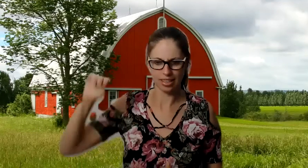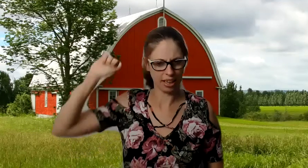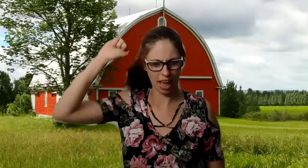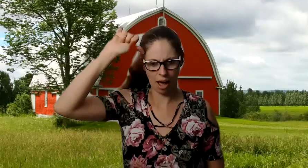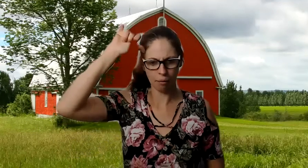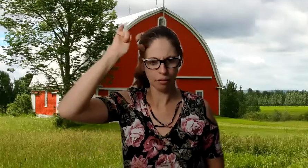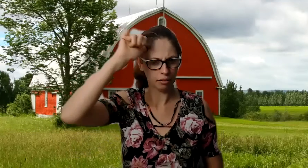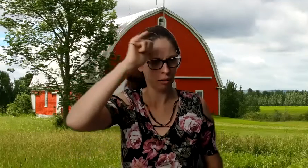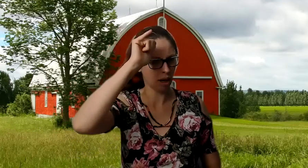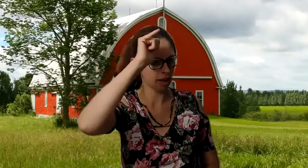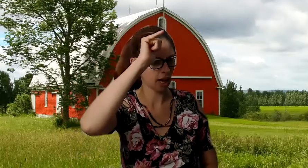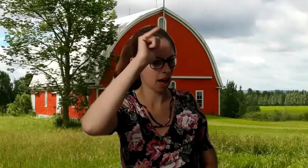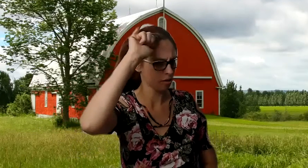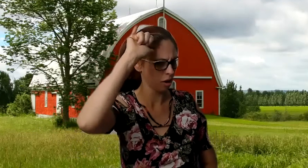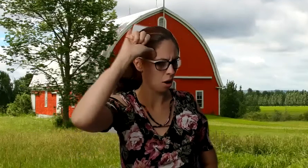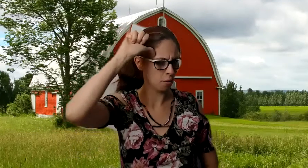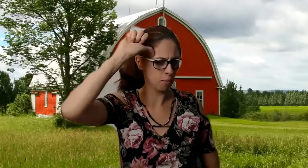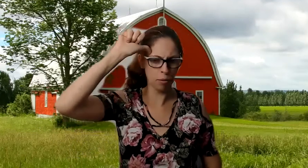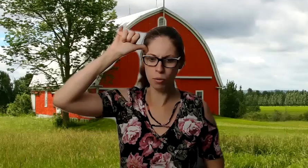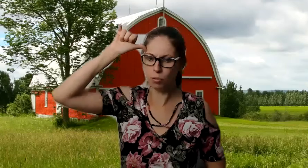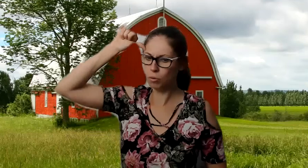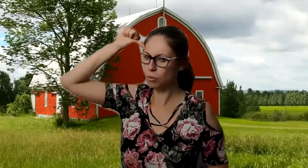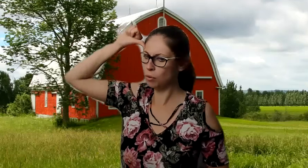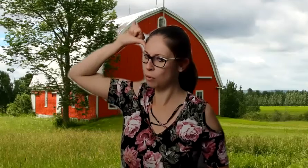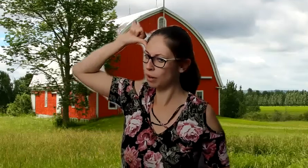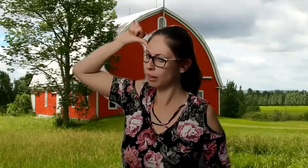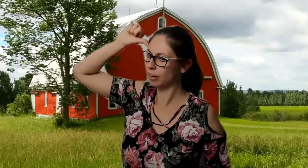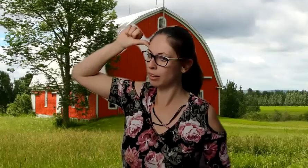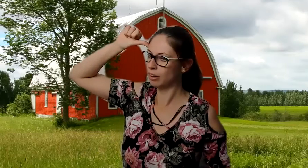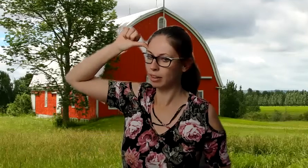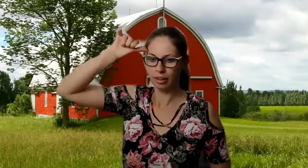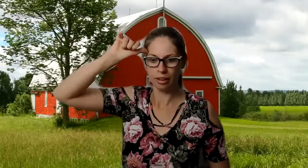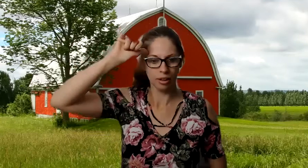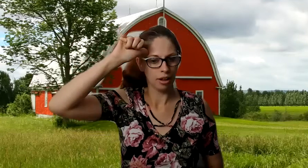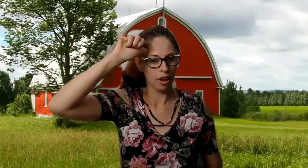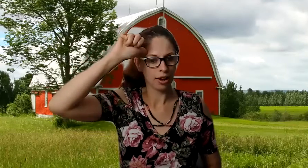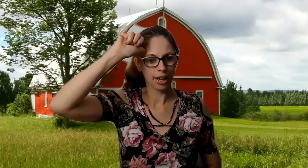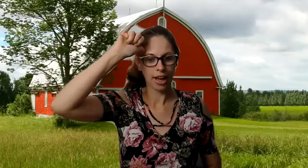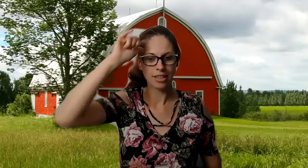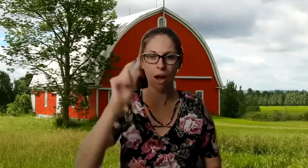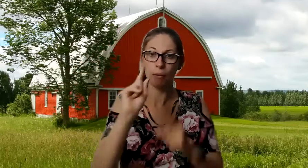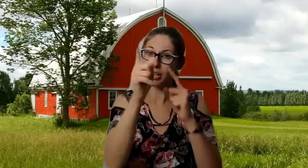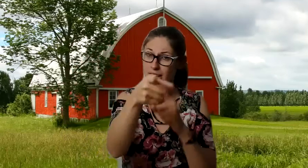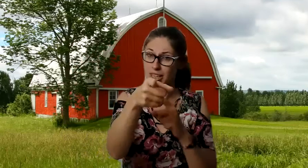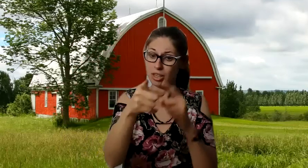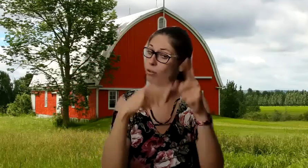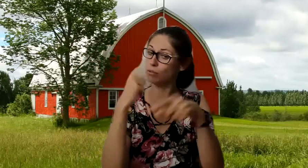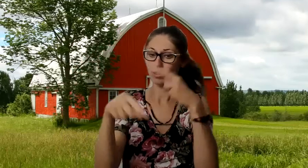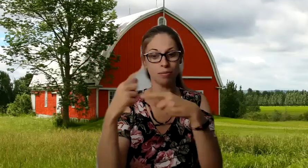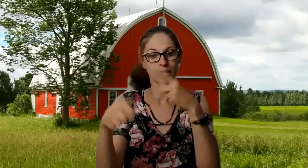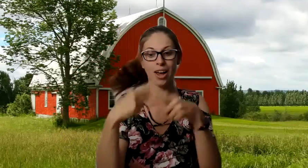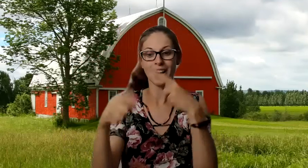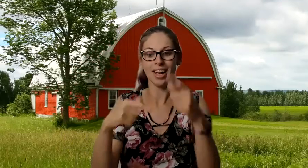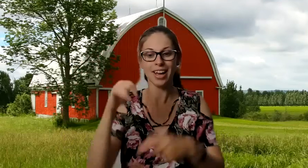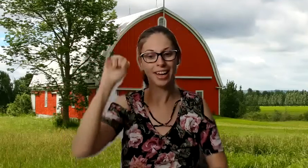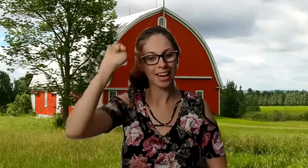a cow. And the cows go moo. Okay, guys, I want to see you do some signing. Let's